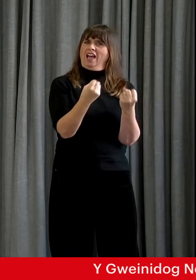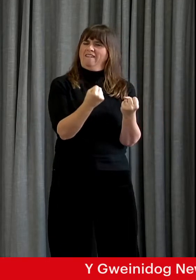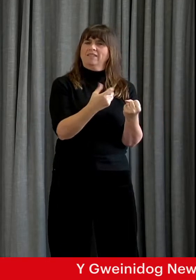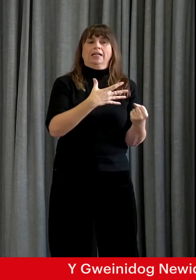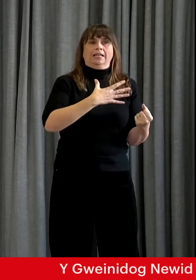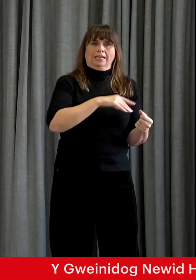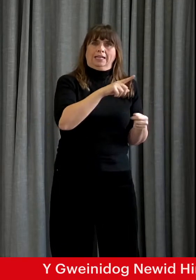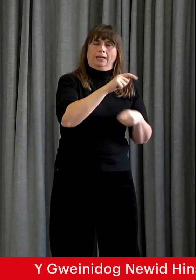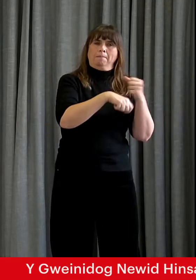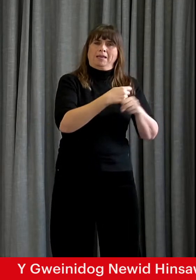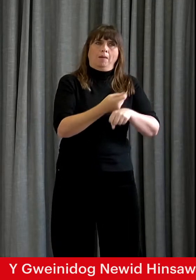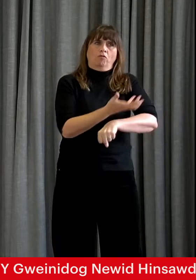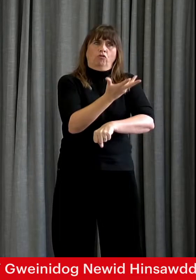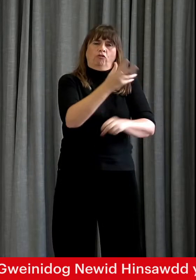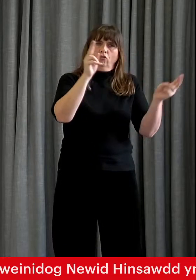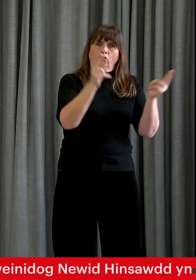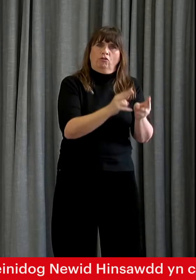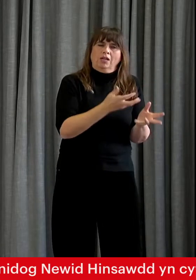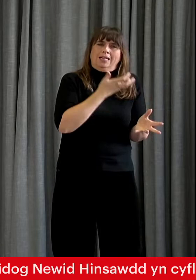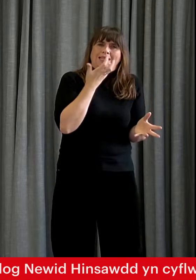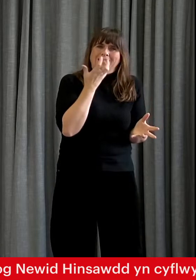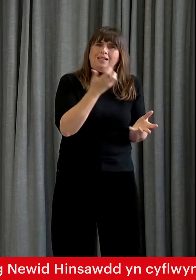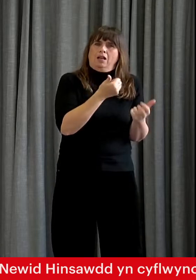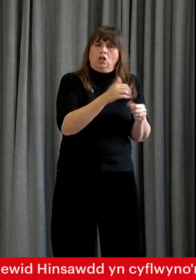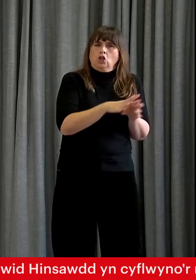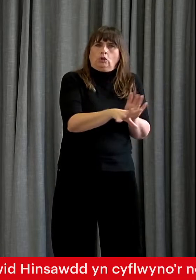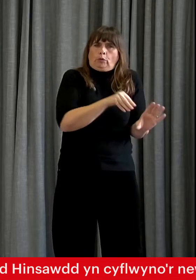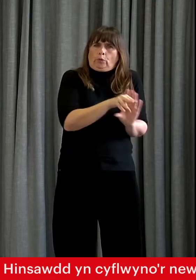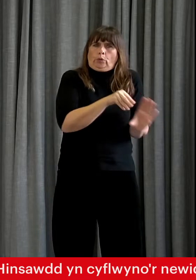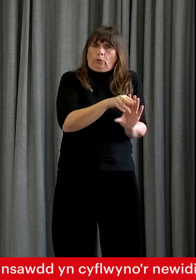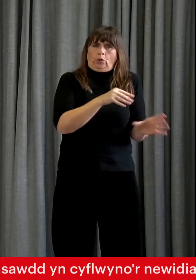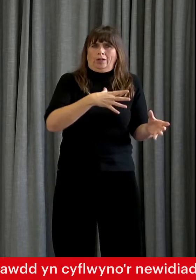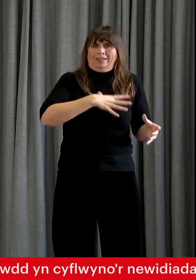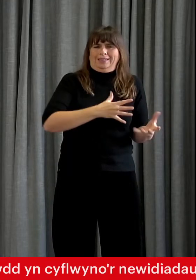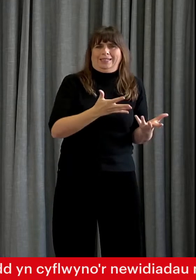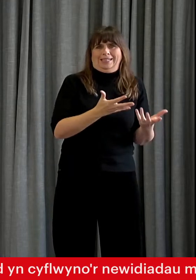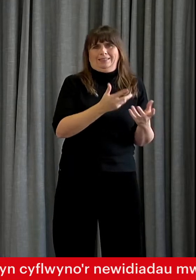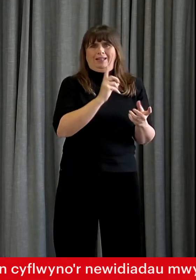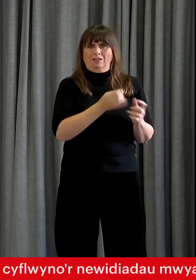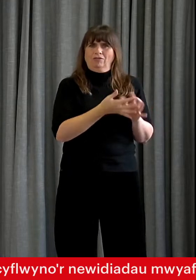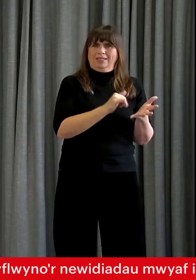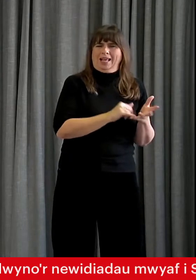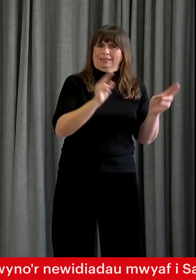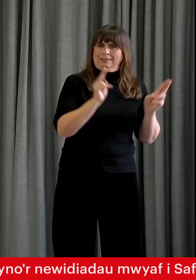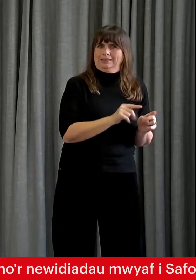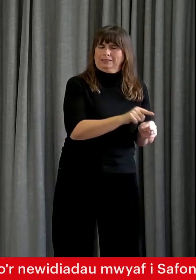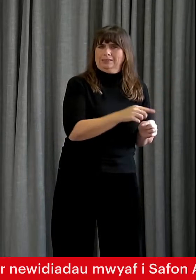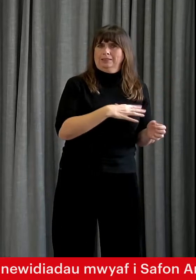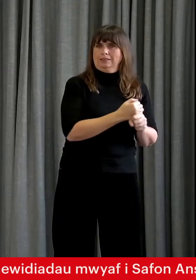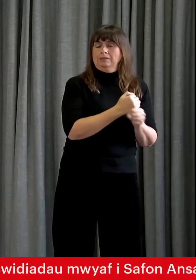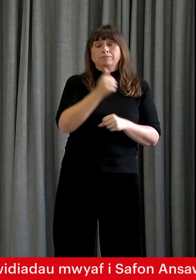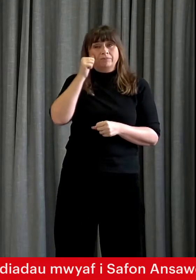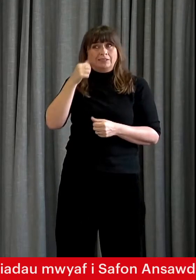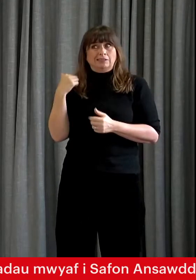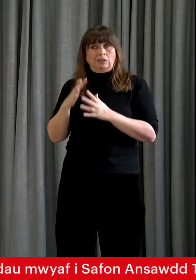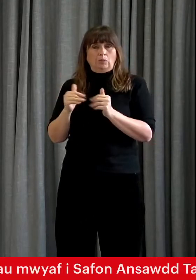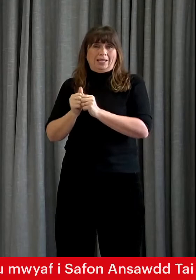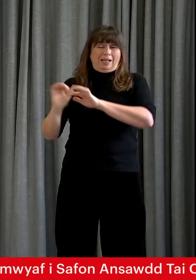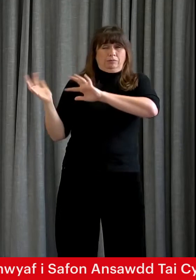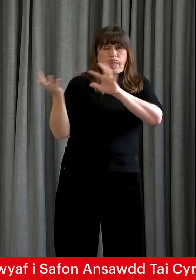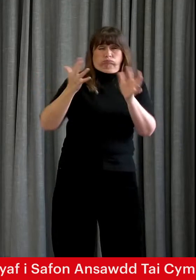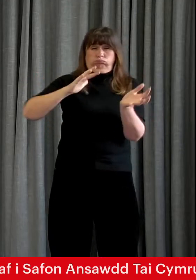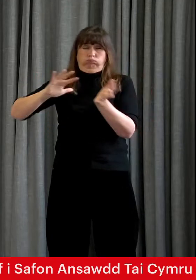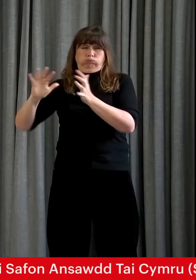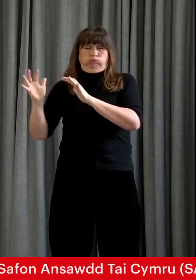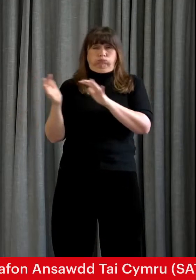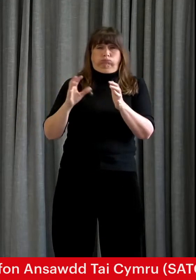being built to. Thank you. And on the subject of climate change, we saw that the impact of Storm Babette over the weekend and at the